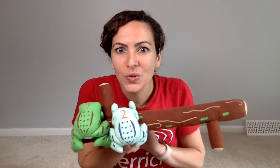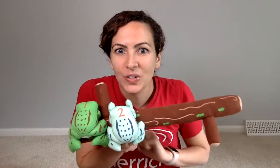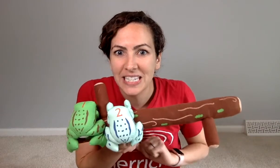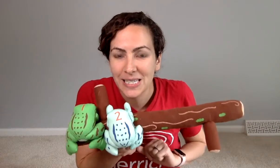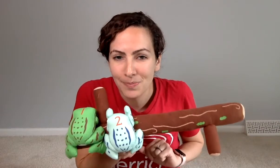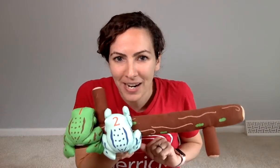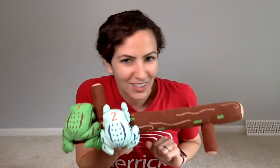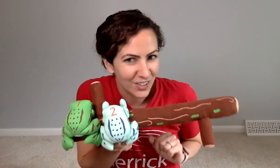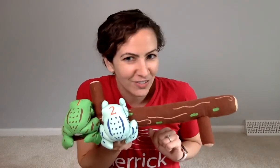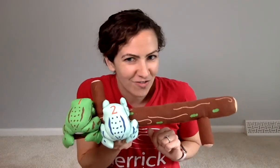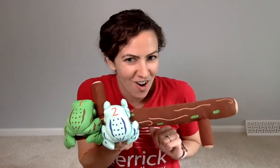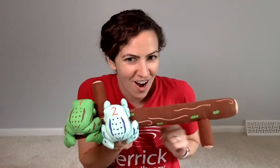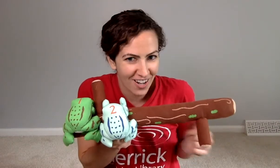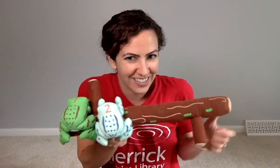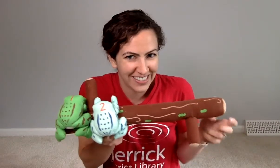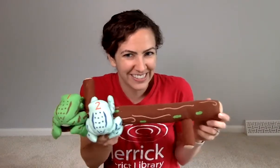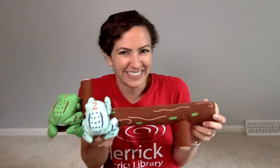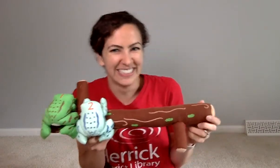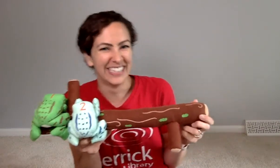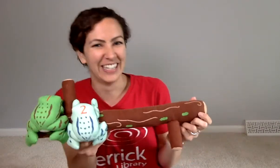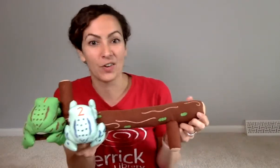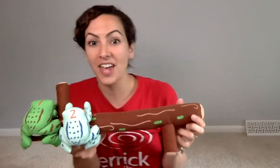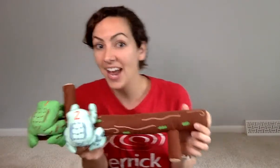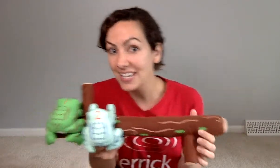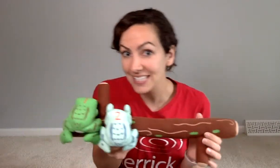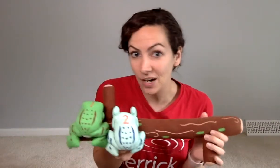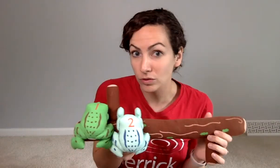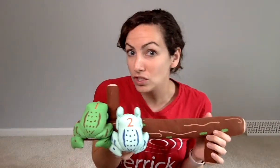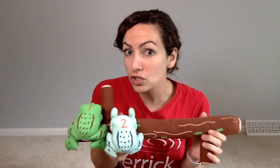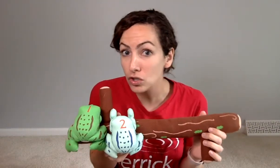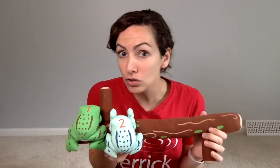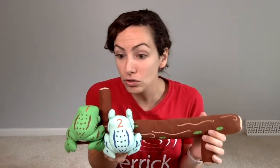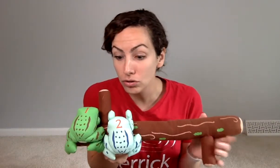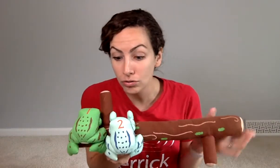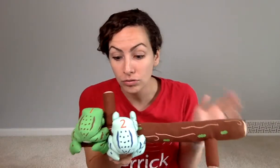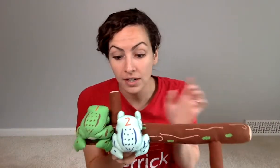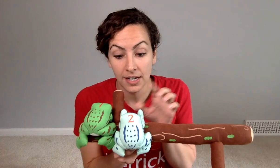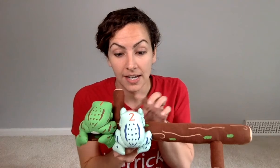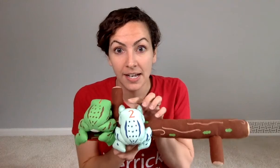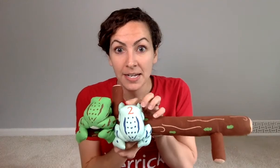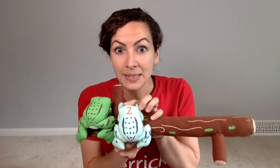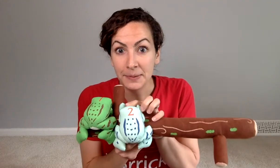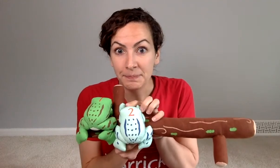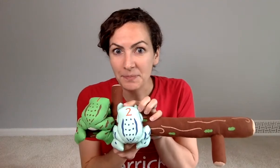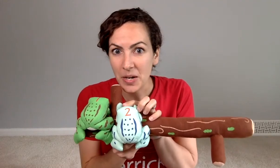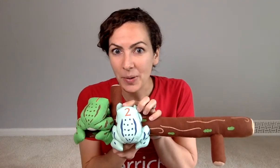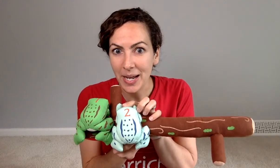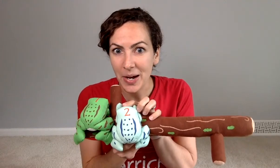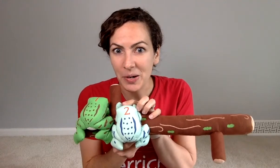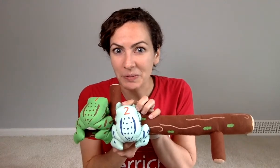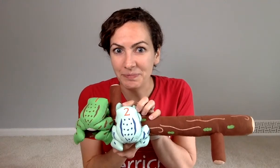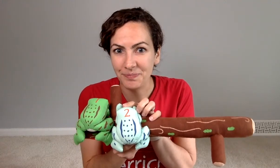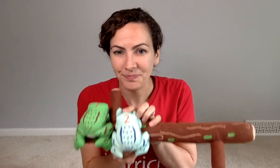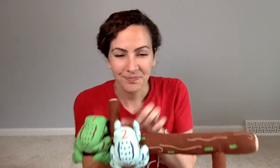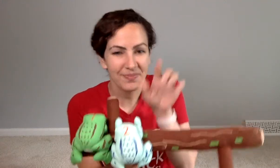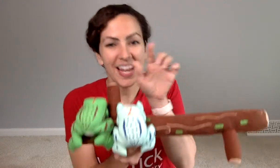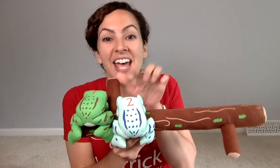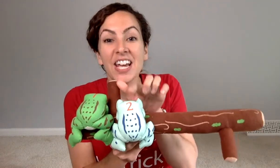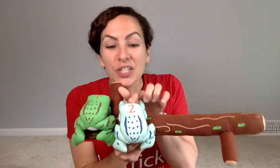green speckled frogs. Okay, down to 2. Here we go.